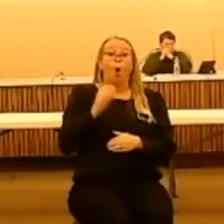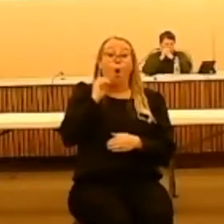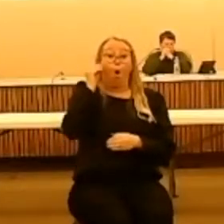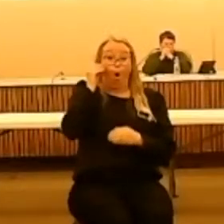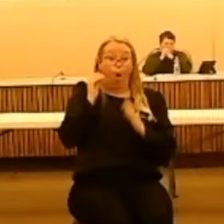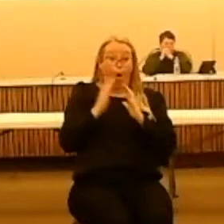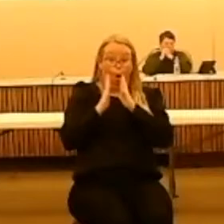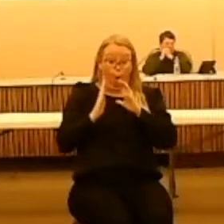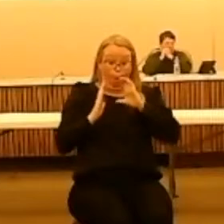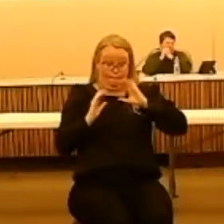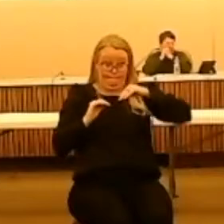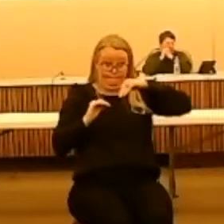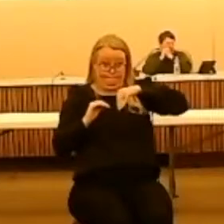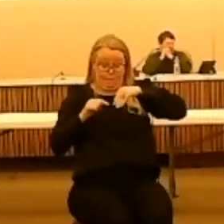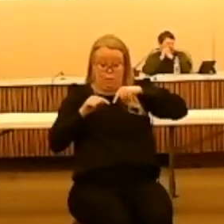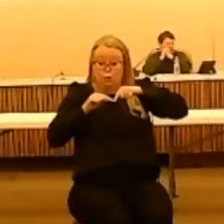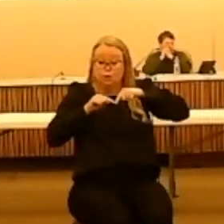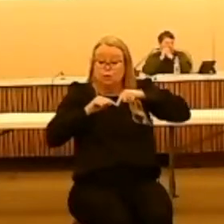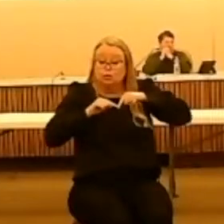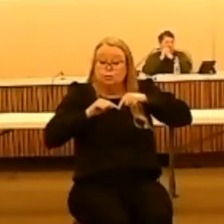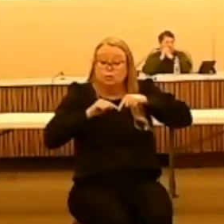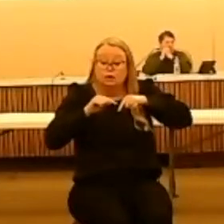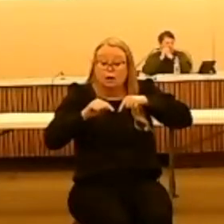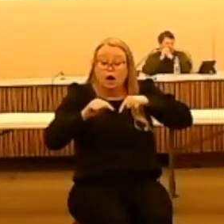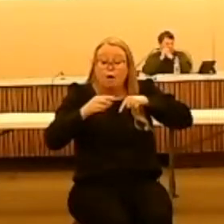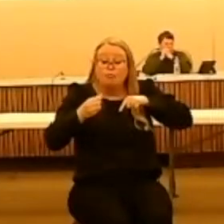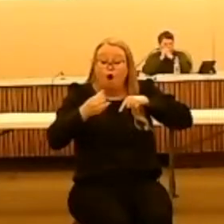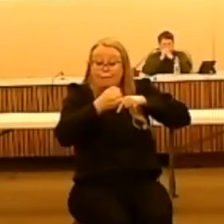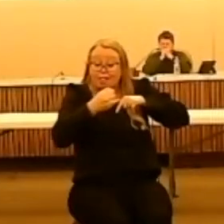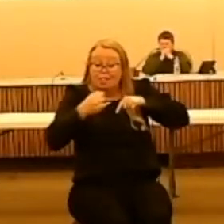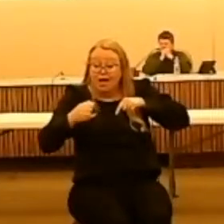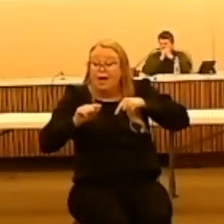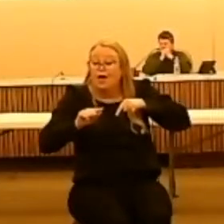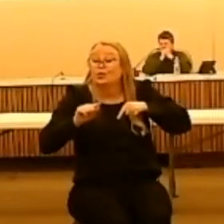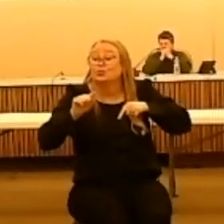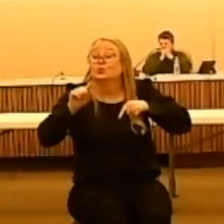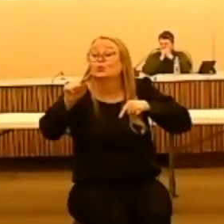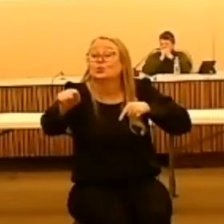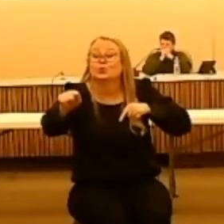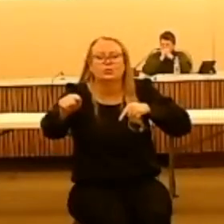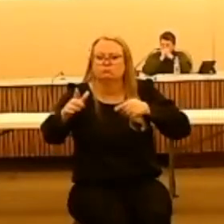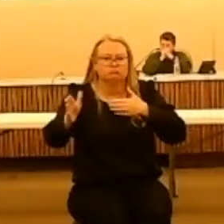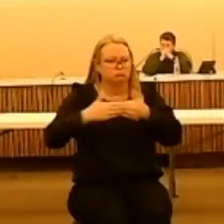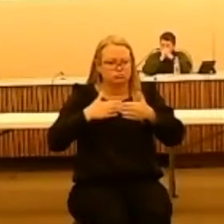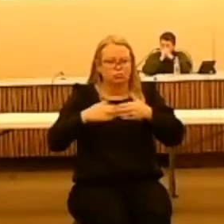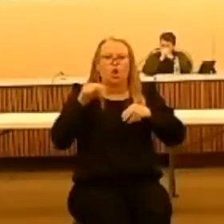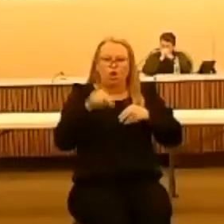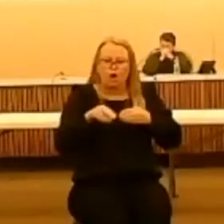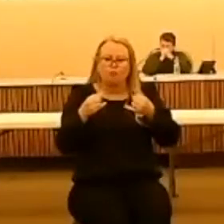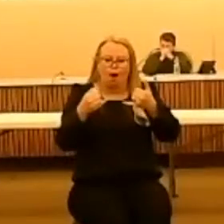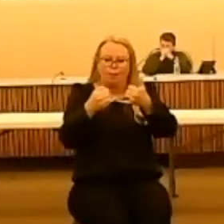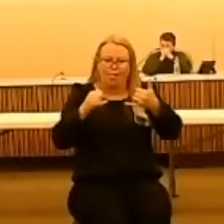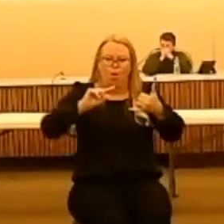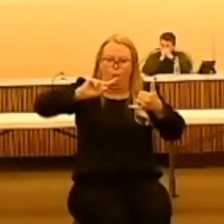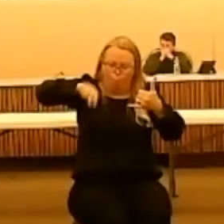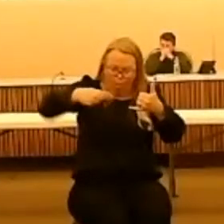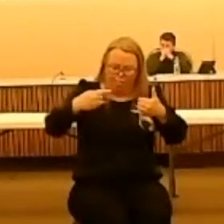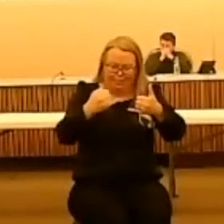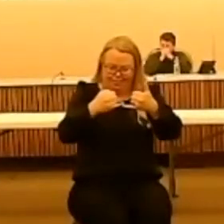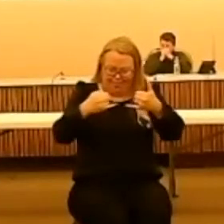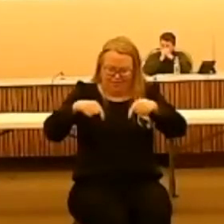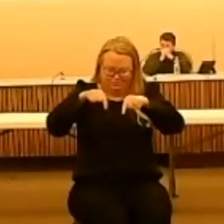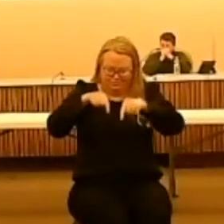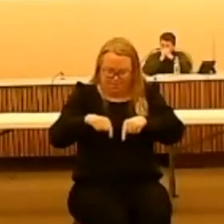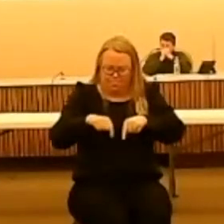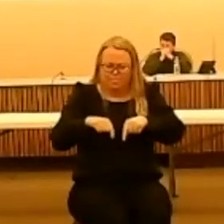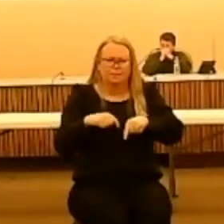building was immaterial with respect to the buffering. Okay. So I don't, and forgive me, so I guess I'm looking just